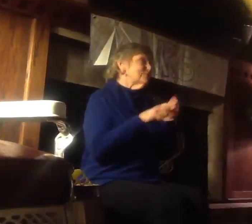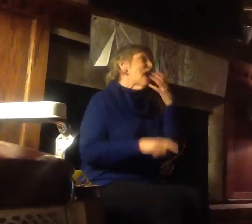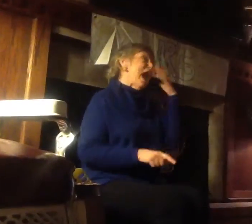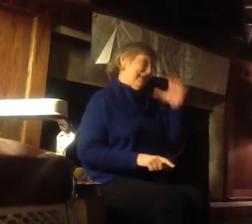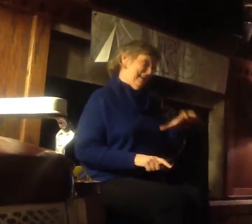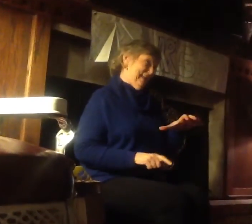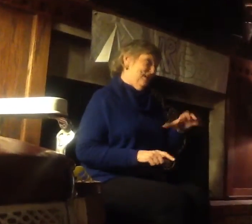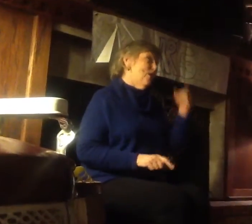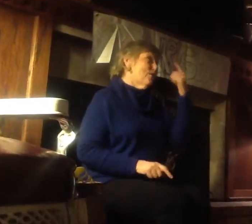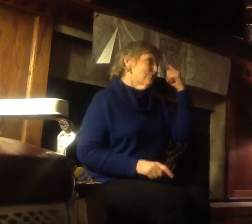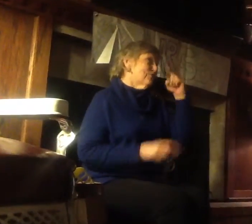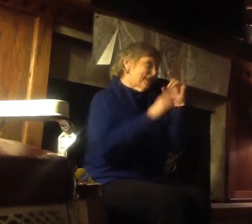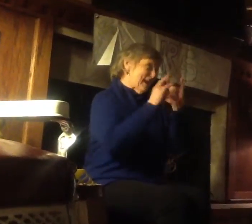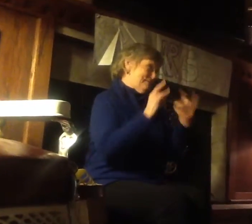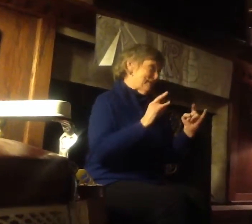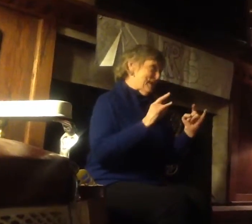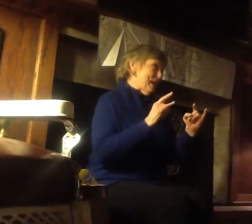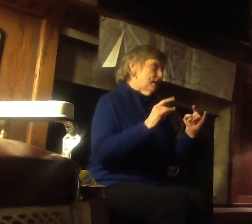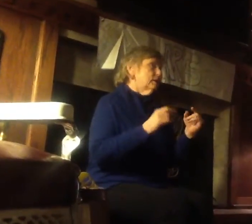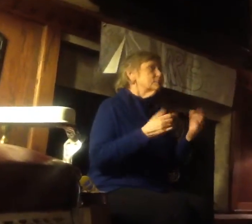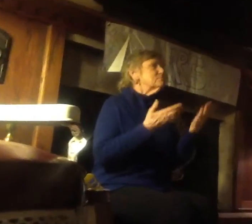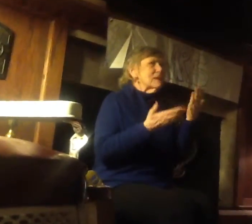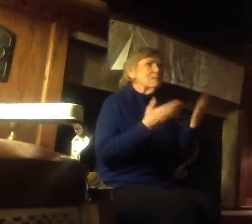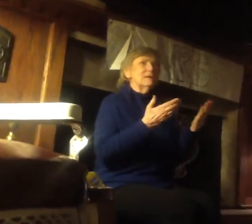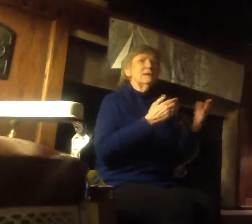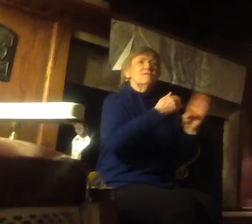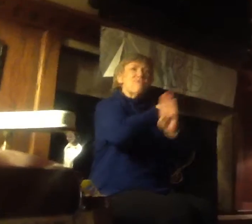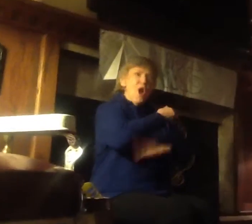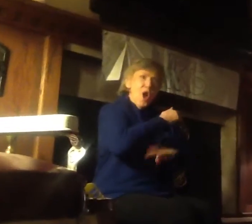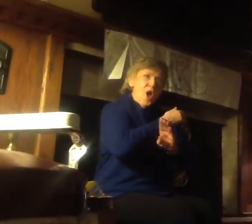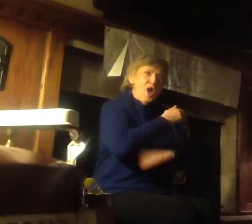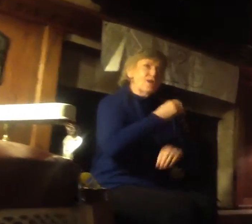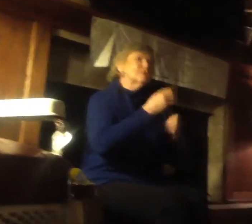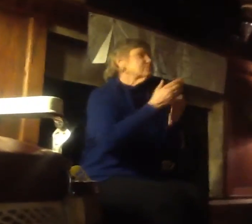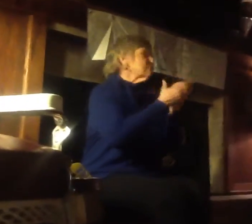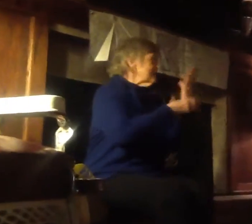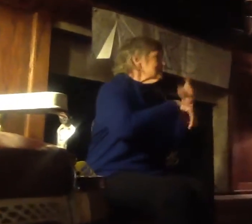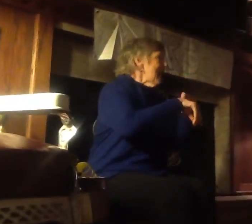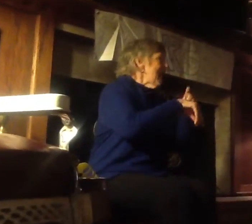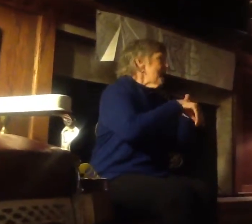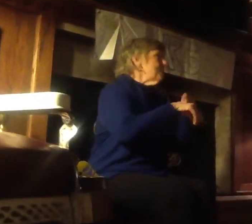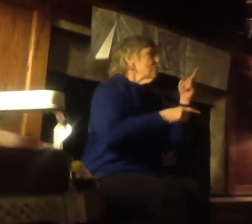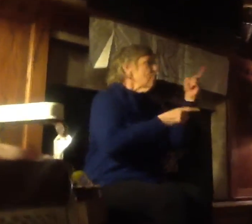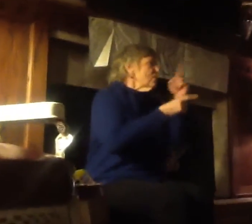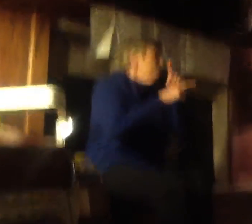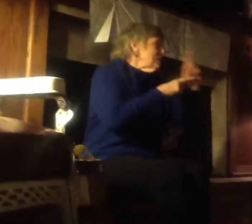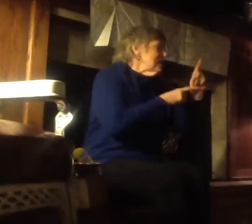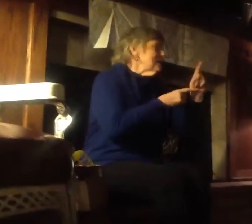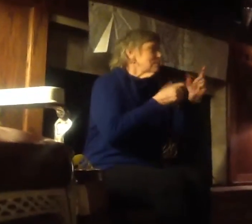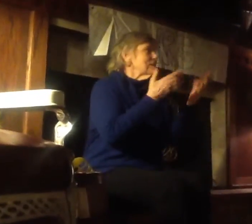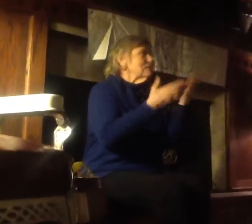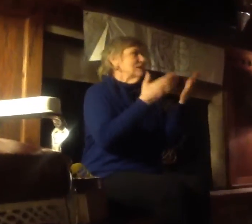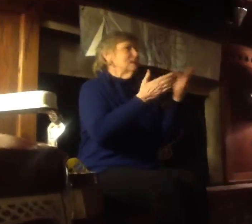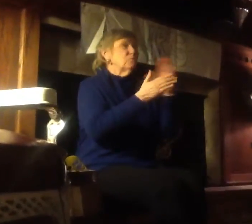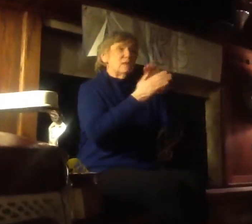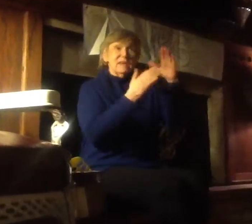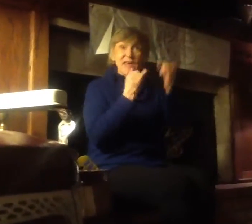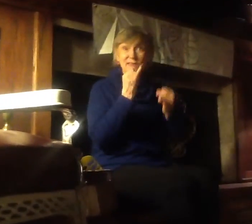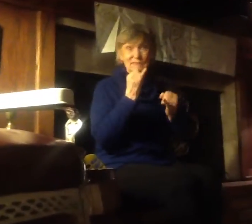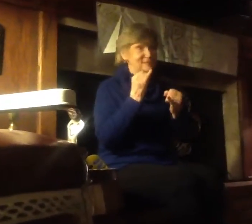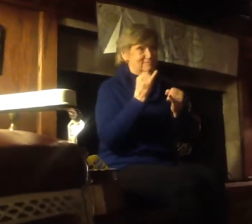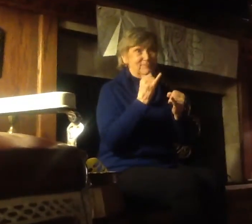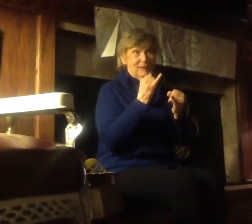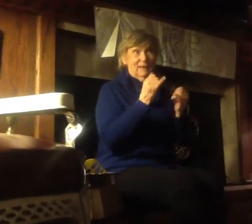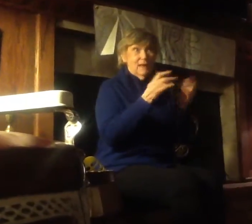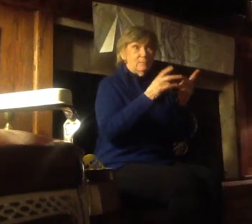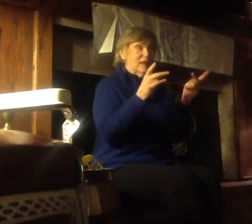Maybe too hot. Okay. Maybe fall, springtime, 1 week, maybe